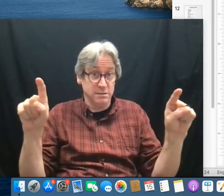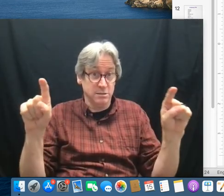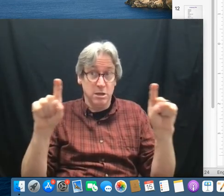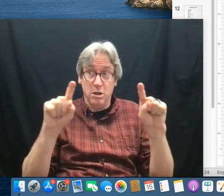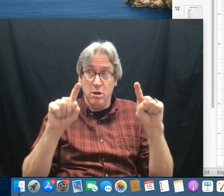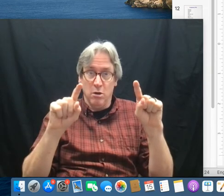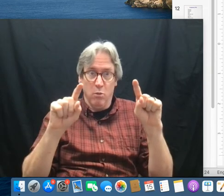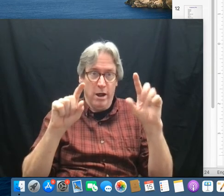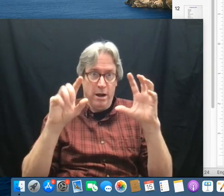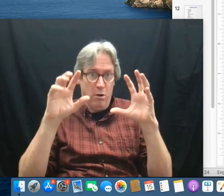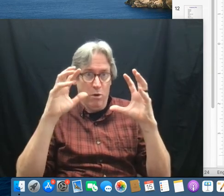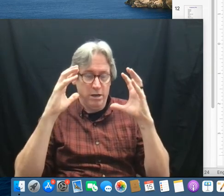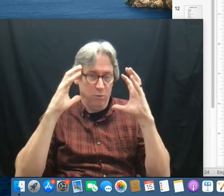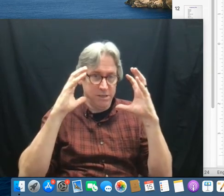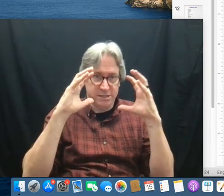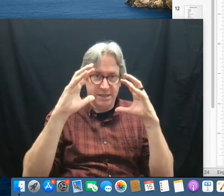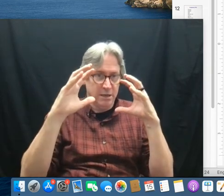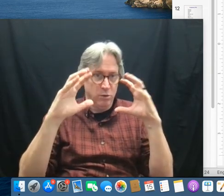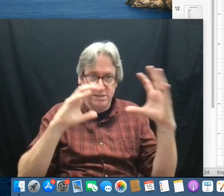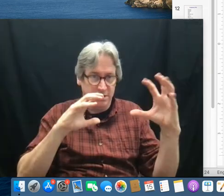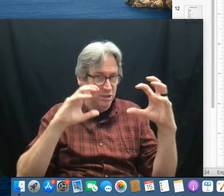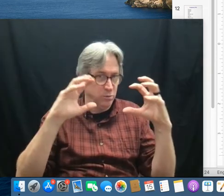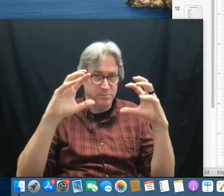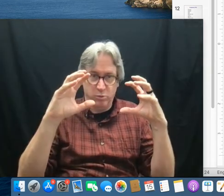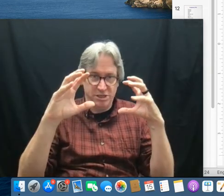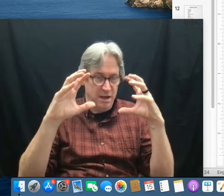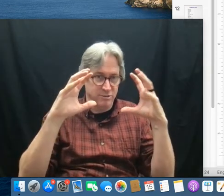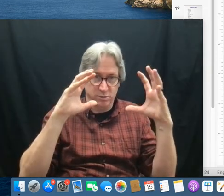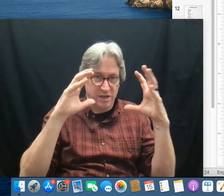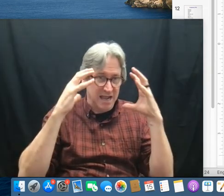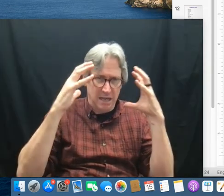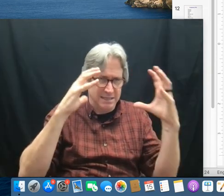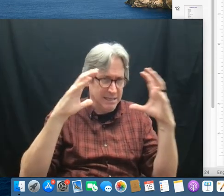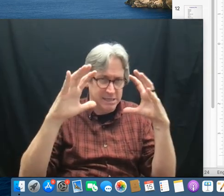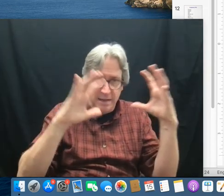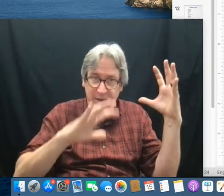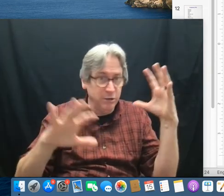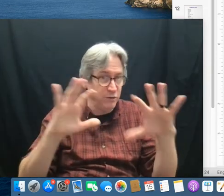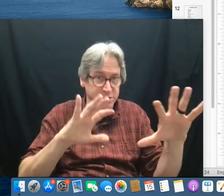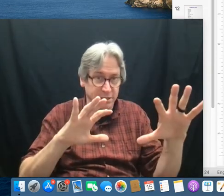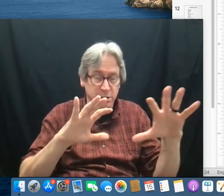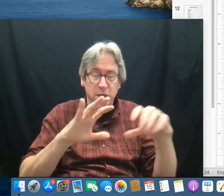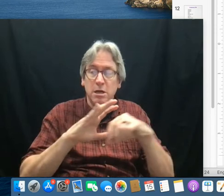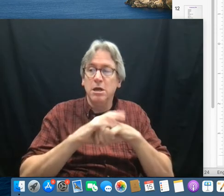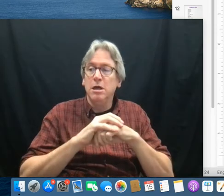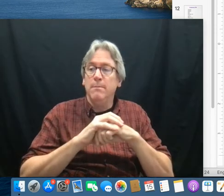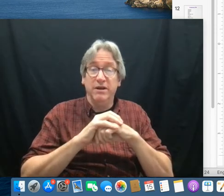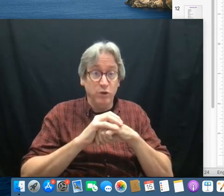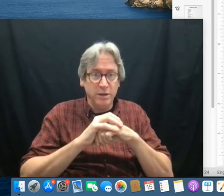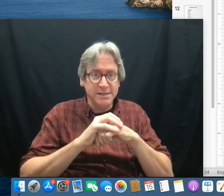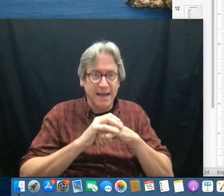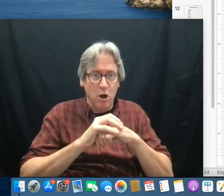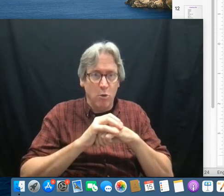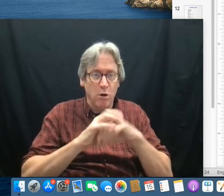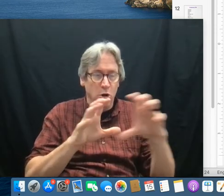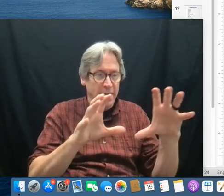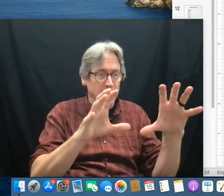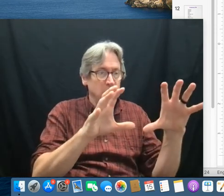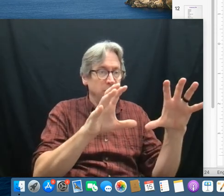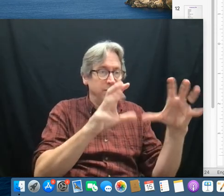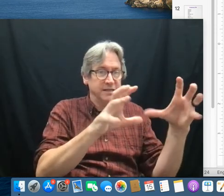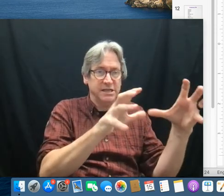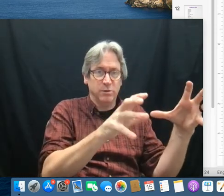happens. The sandwich I ate, yum. So